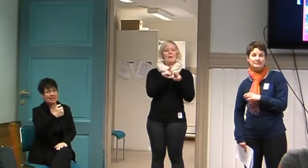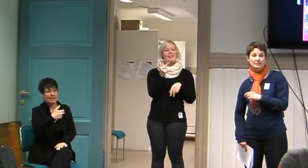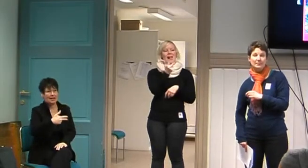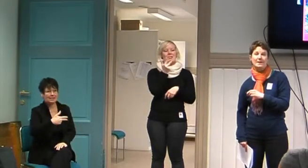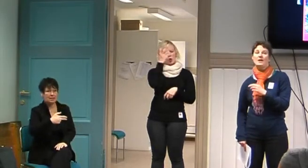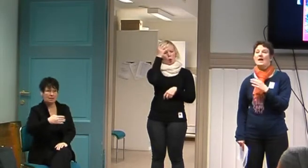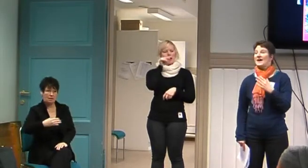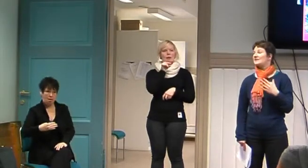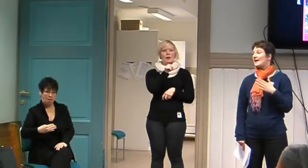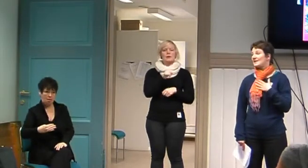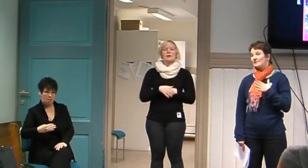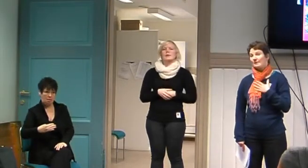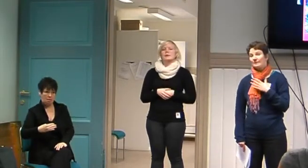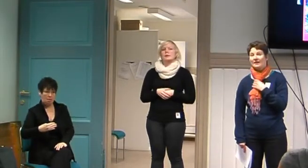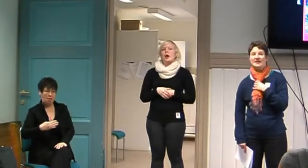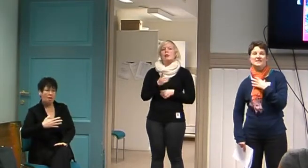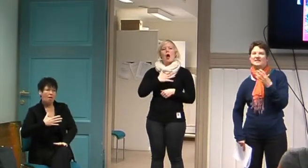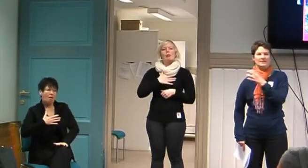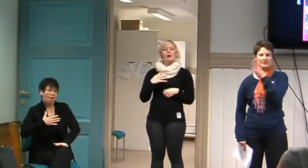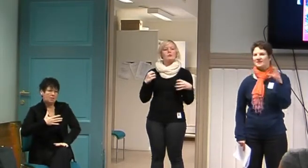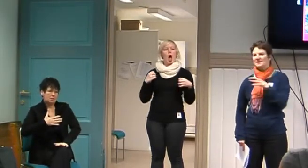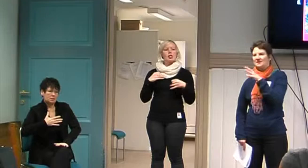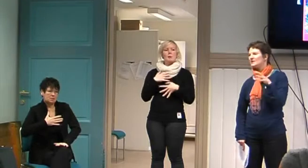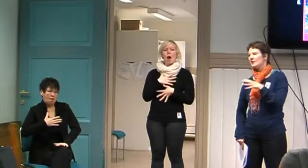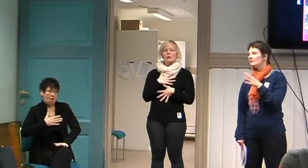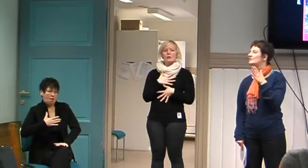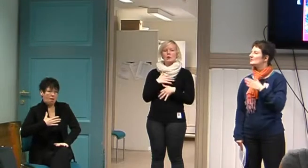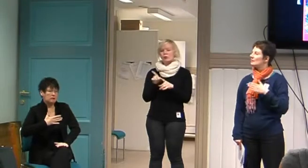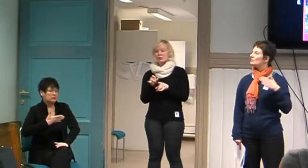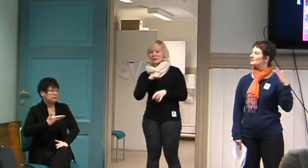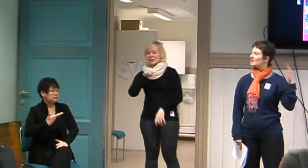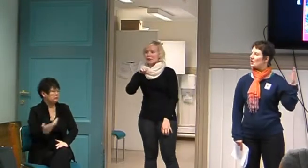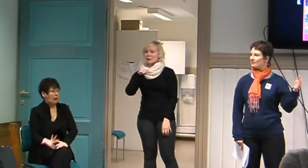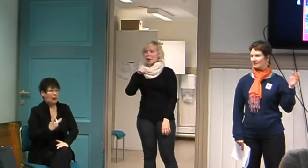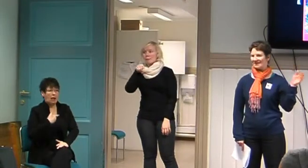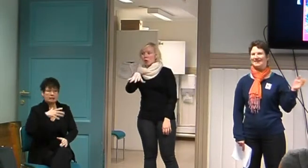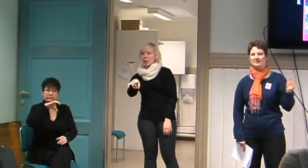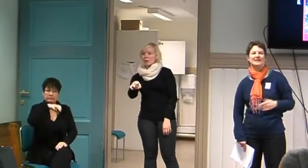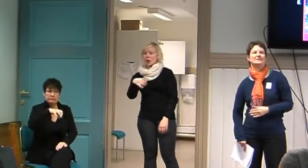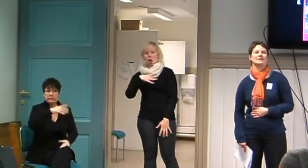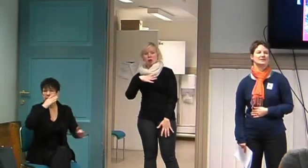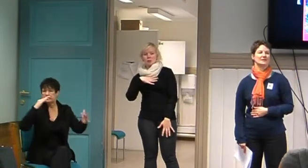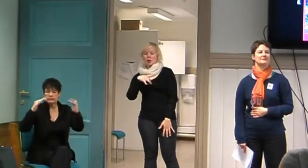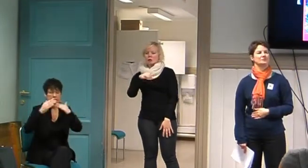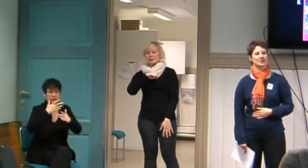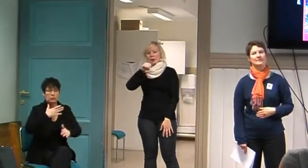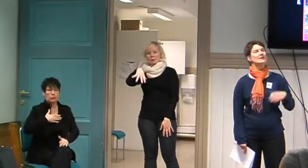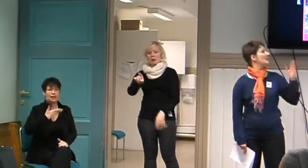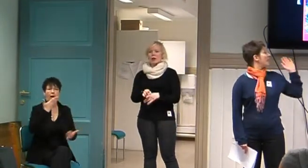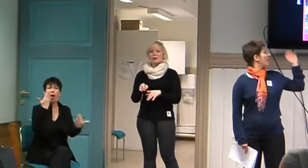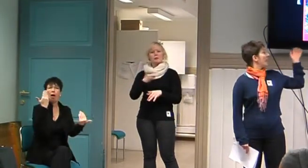1689, had asthma and he didn't like the city smoke, so he wanted a home that was a little bit outside in the